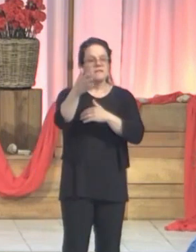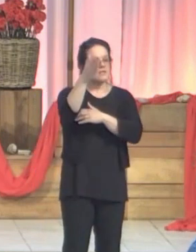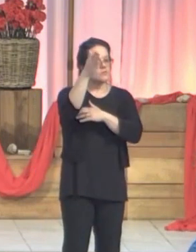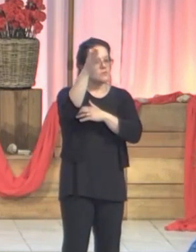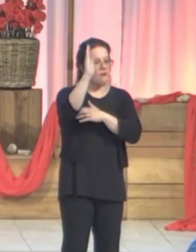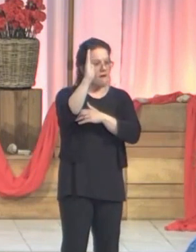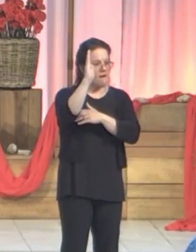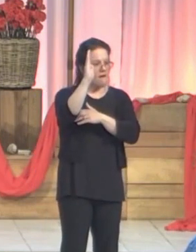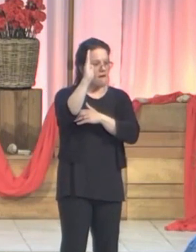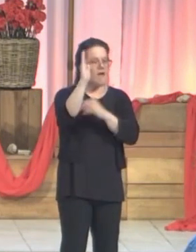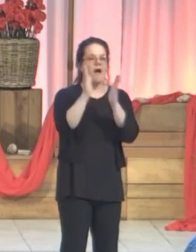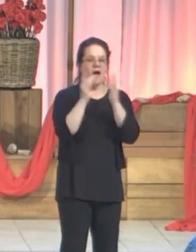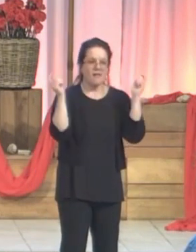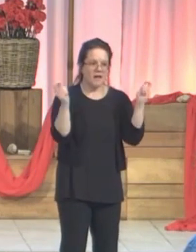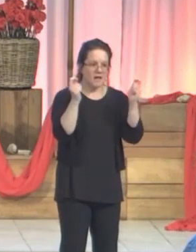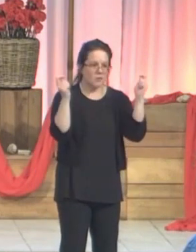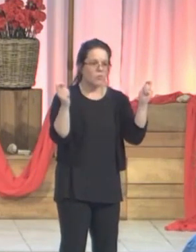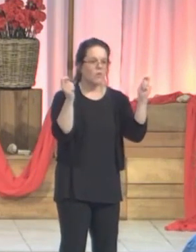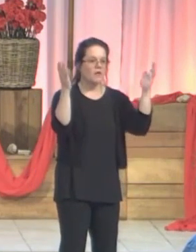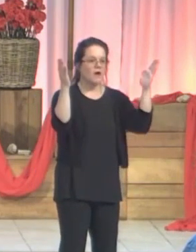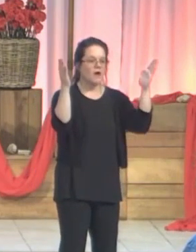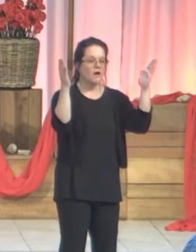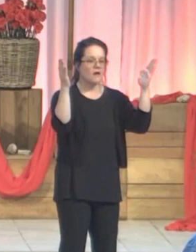Ite Mesa Est. Alleluia. The Mass is ended.